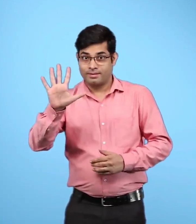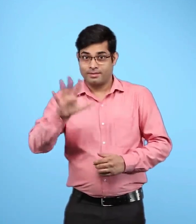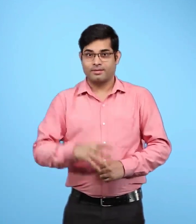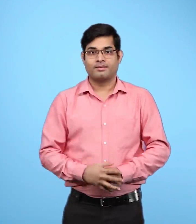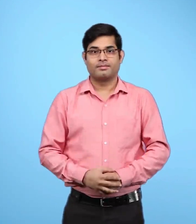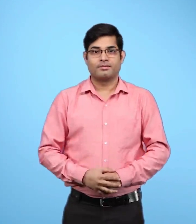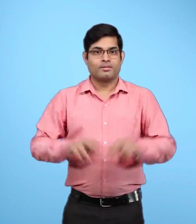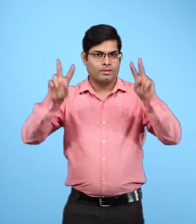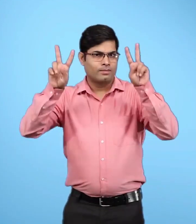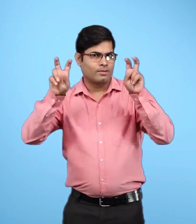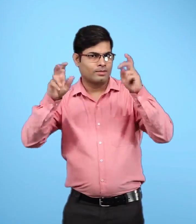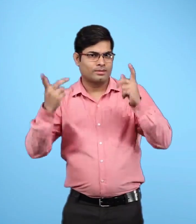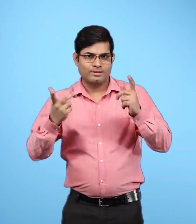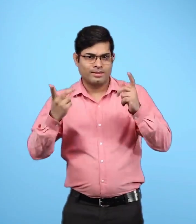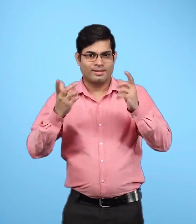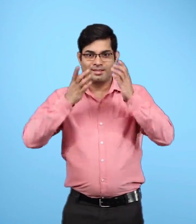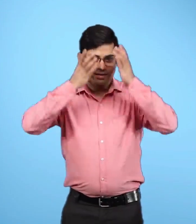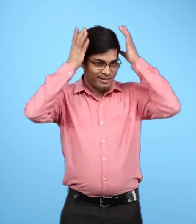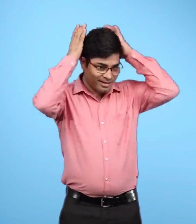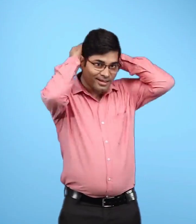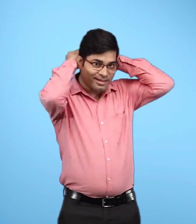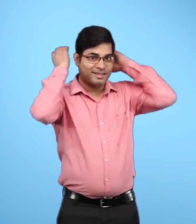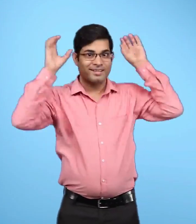15, How Many Ponytails?